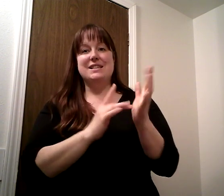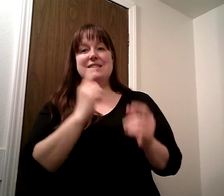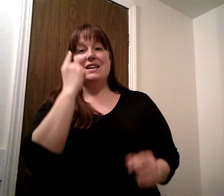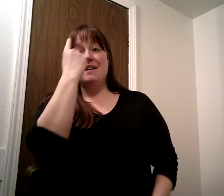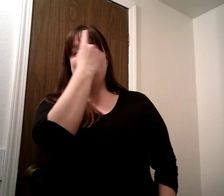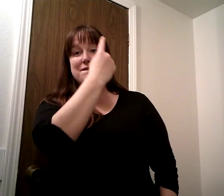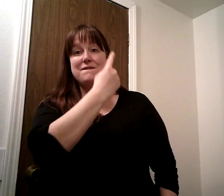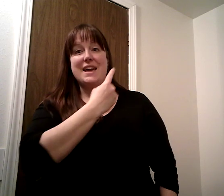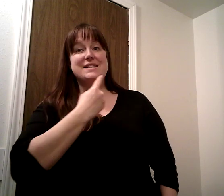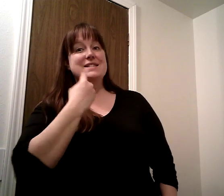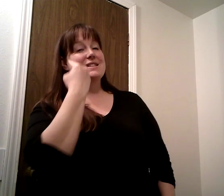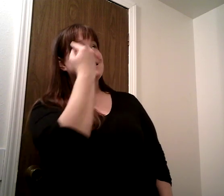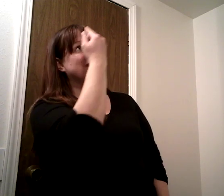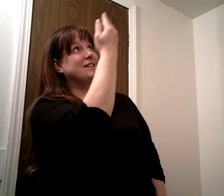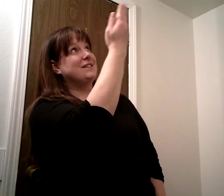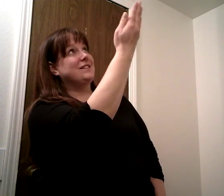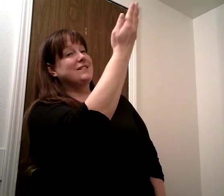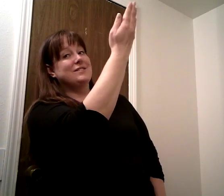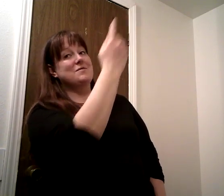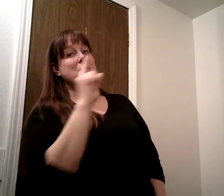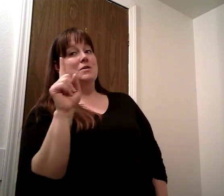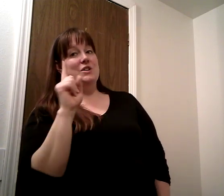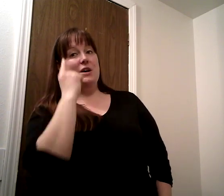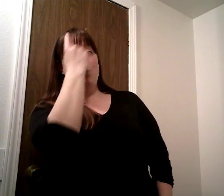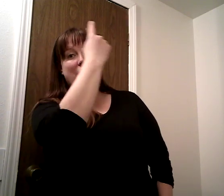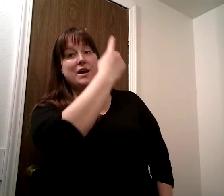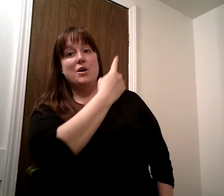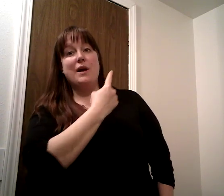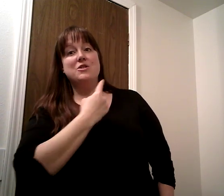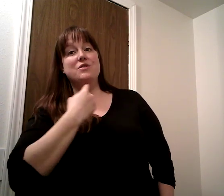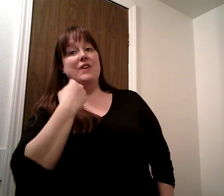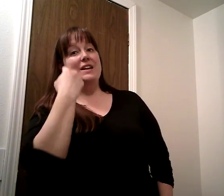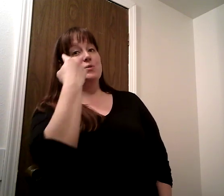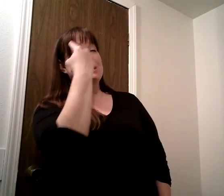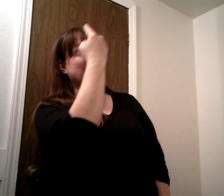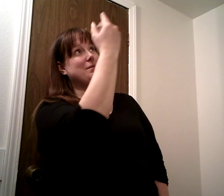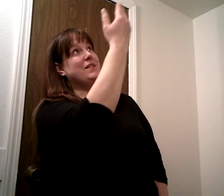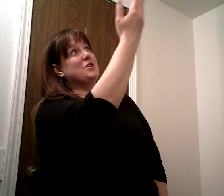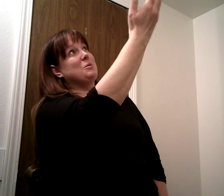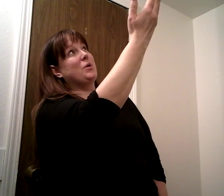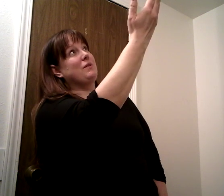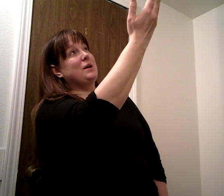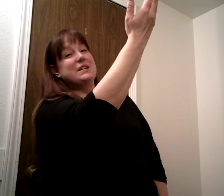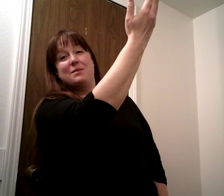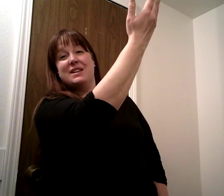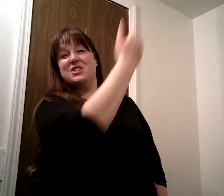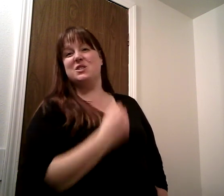Jesus' face. So you take one around your face one time, and then you can point right up to him. And that's just a